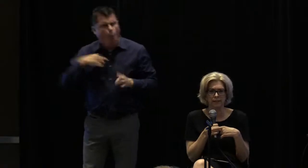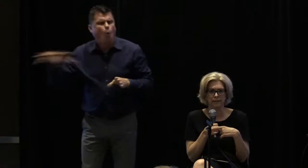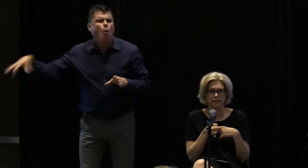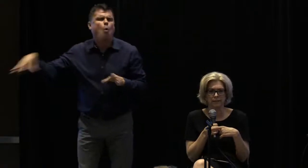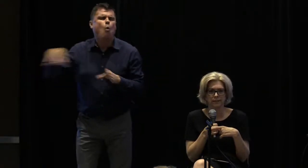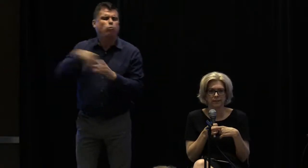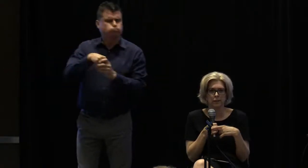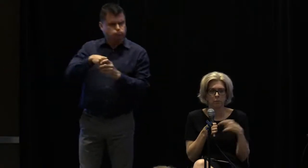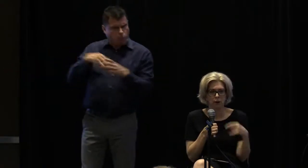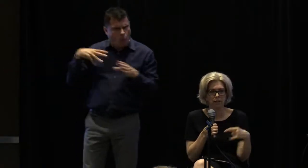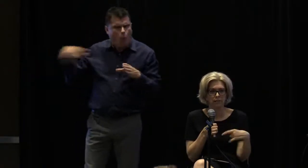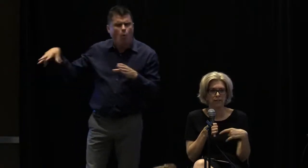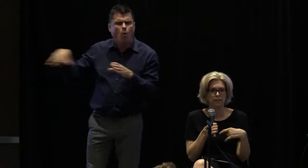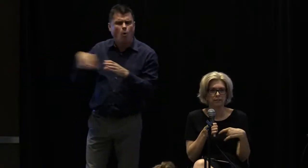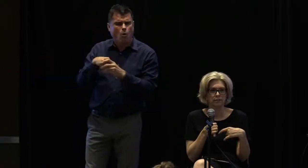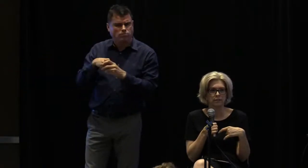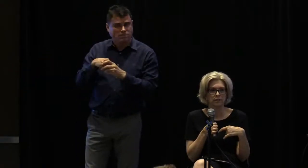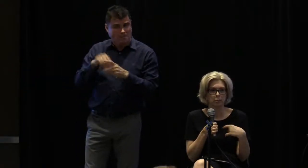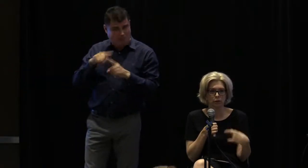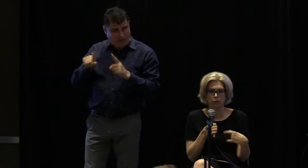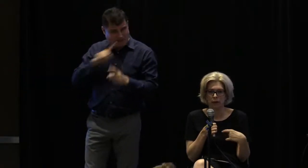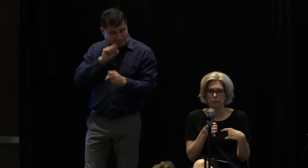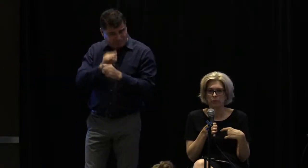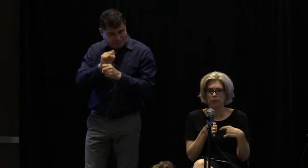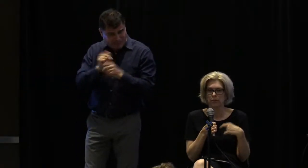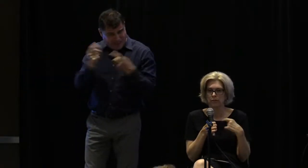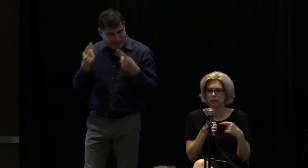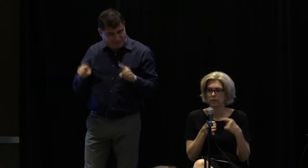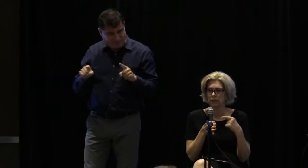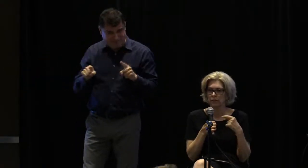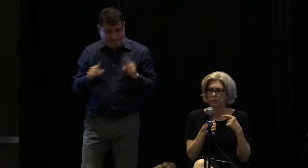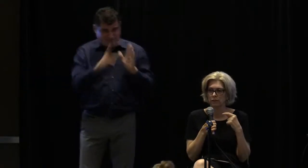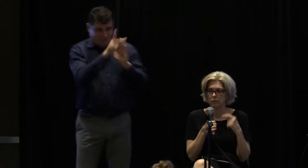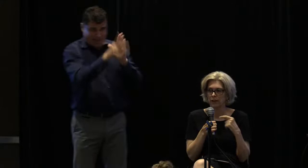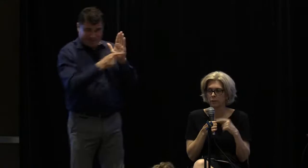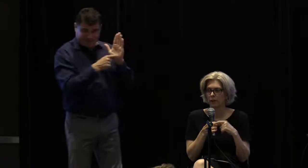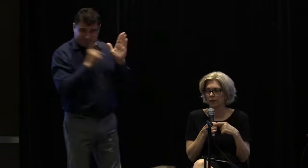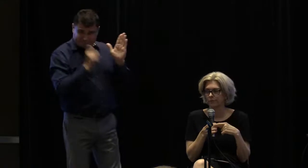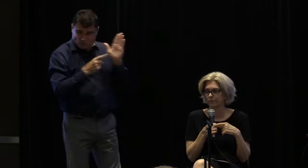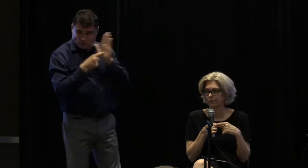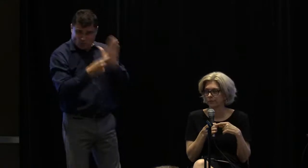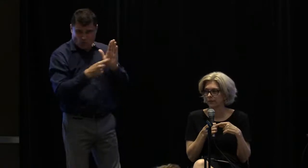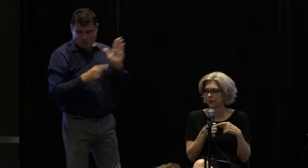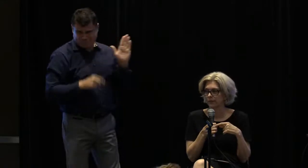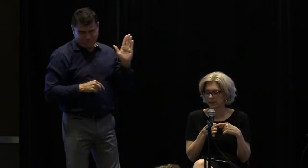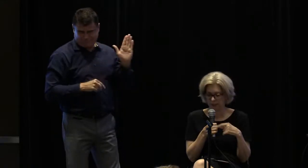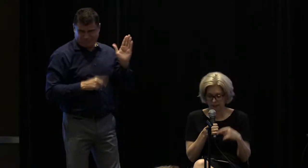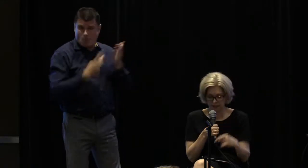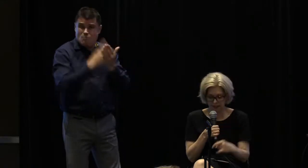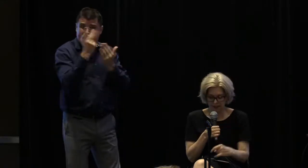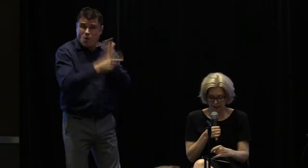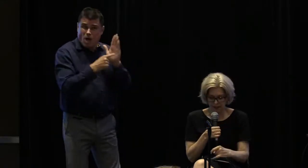society, the policies, the programs still don't hit the mark.